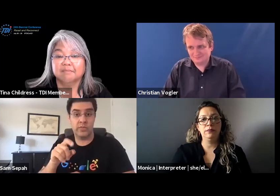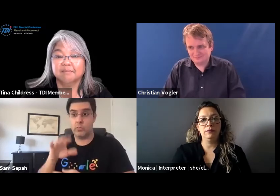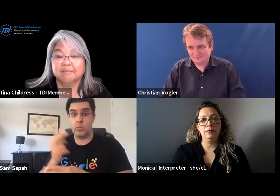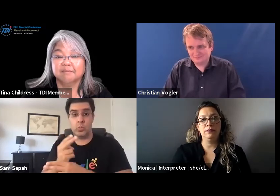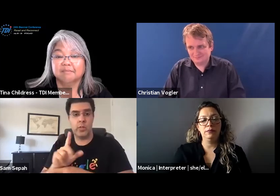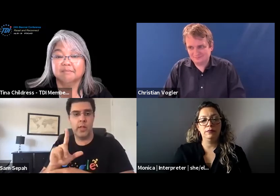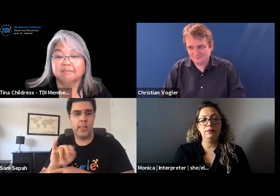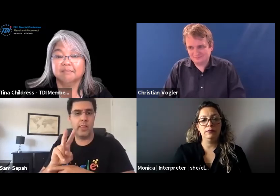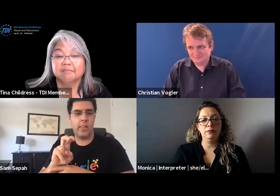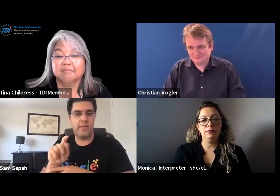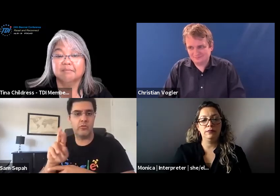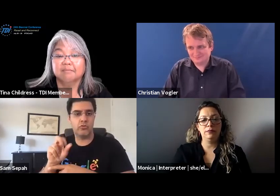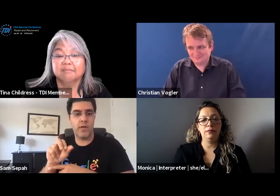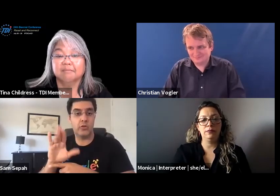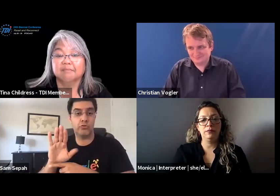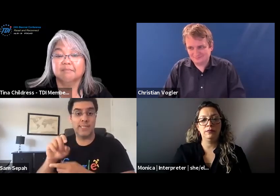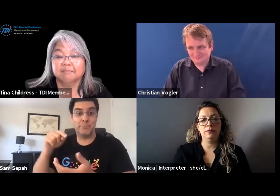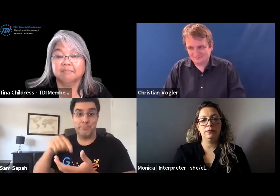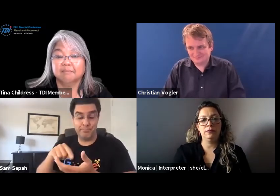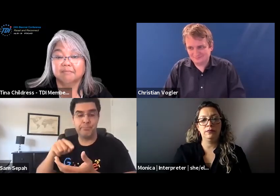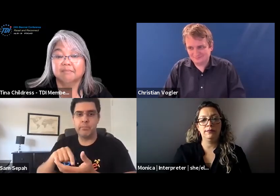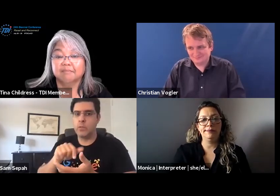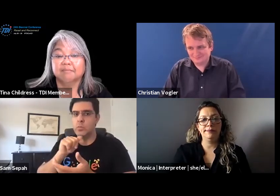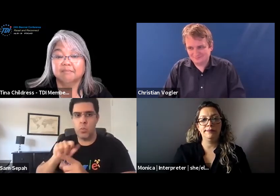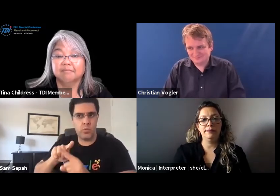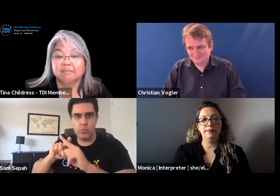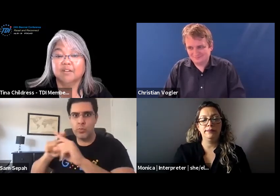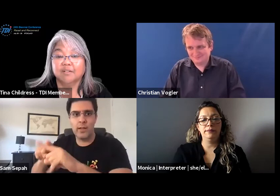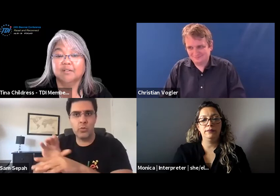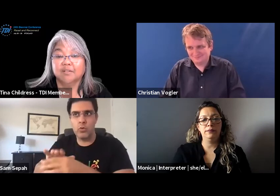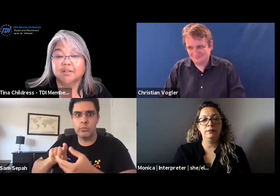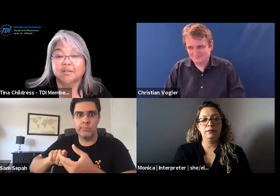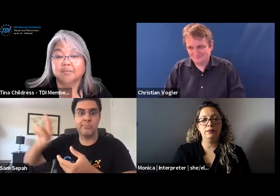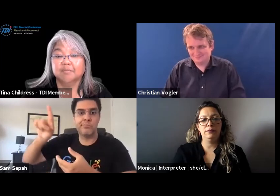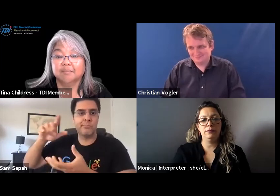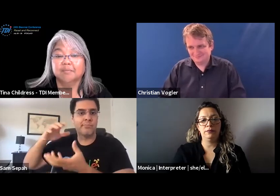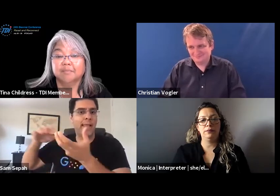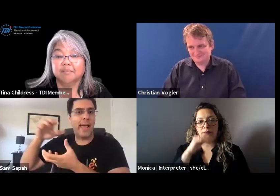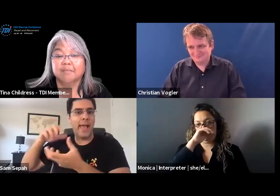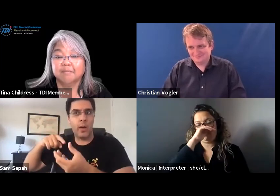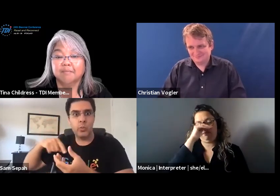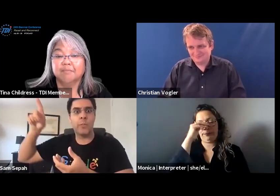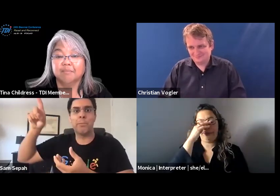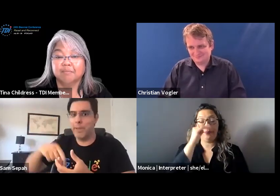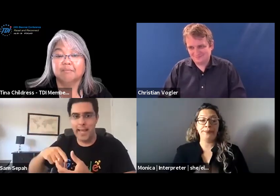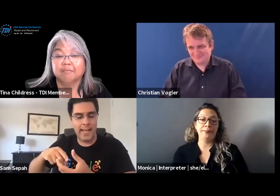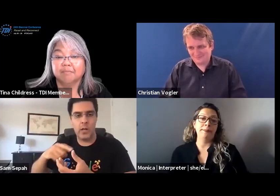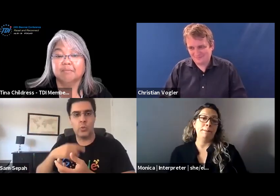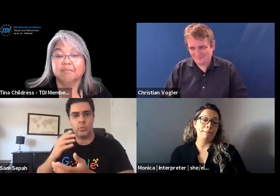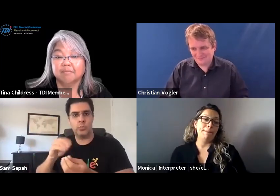why we at Google try to use live transcribe, and it doesn't rely on going up to the cloud and